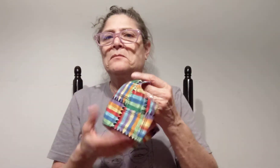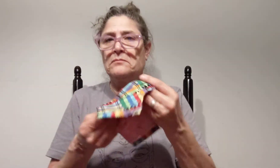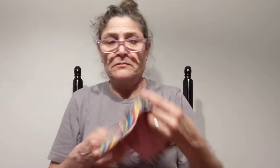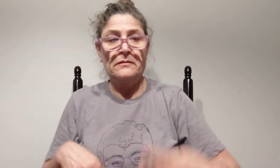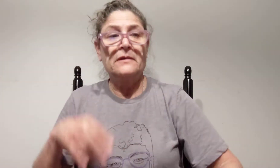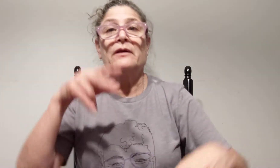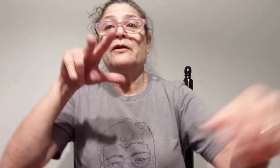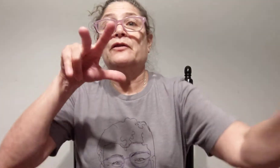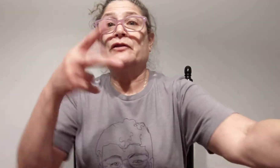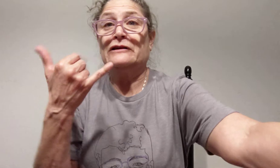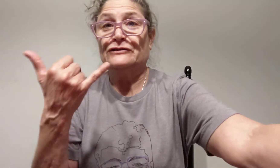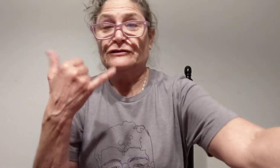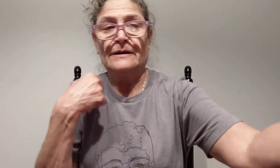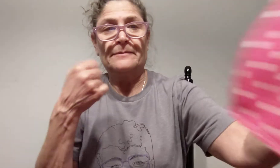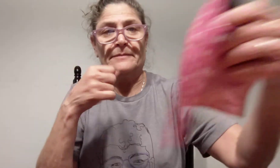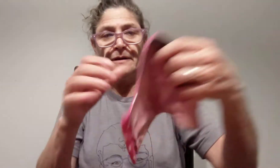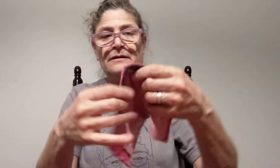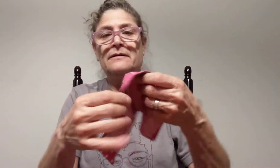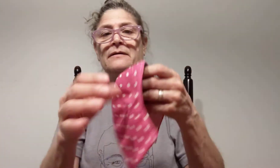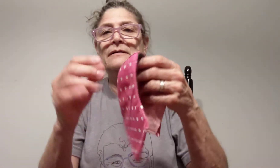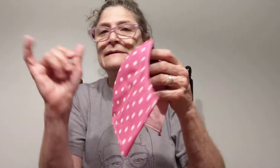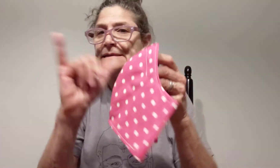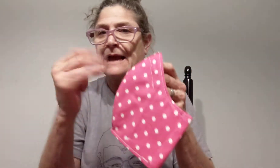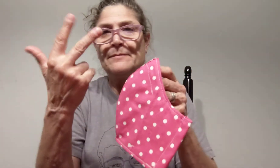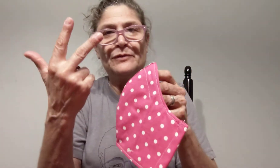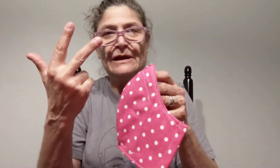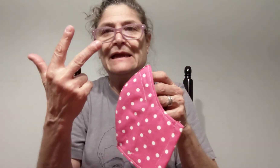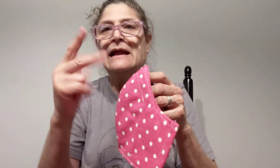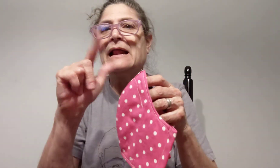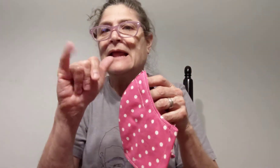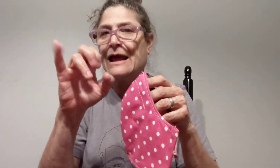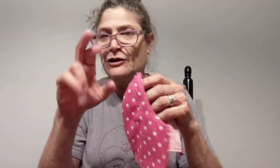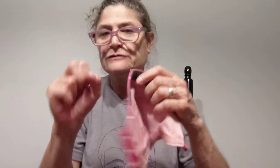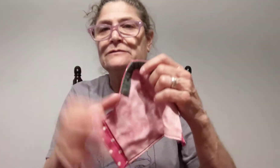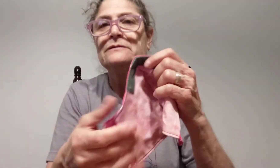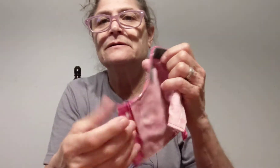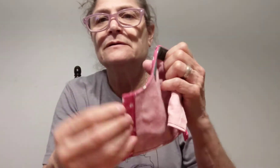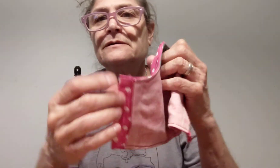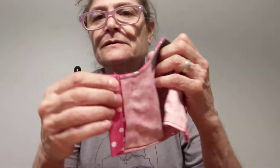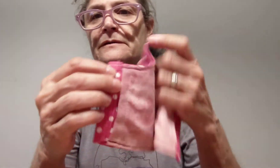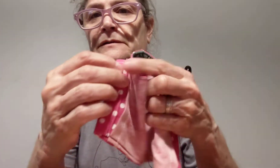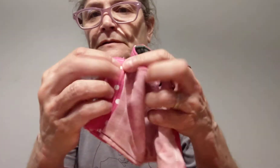for something that happened 20 years ago. Did you get a flat top? Yeah, you know, you got a flat top. Sorry, go on with your story, Flat Top Cherry.